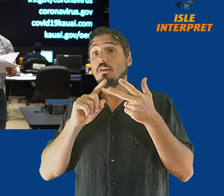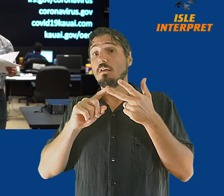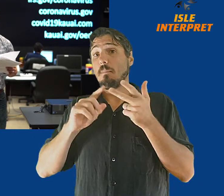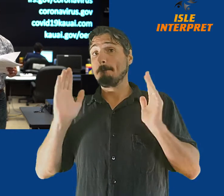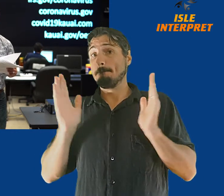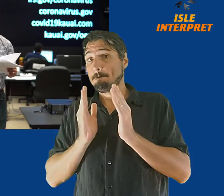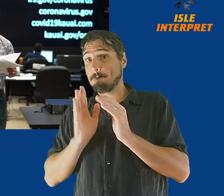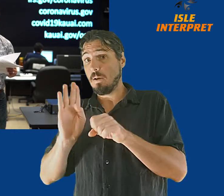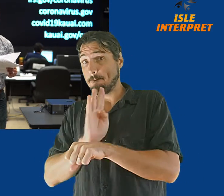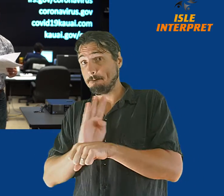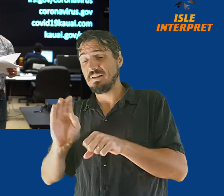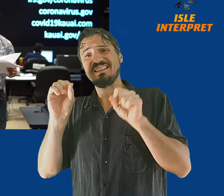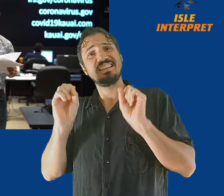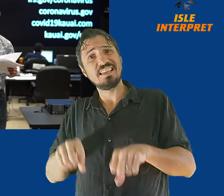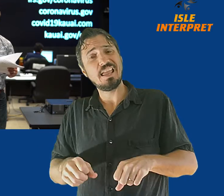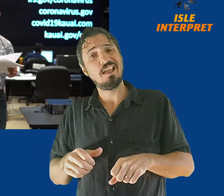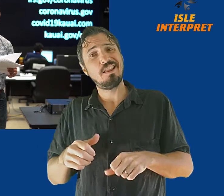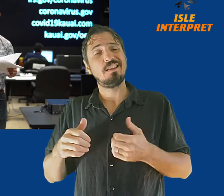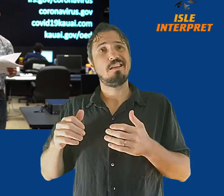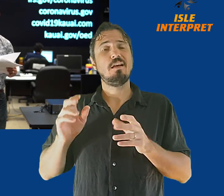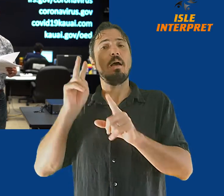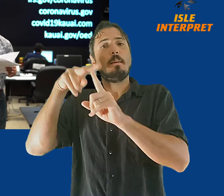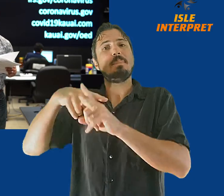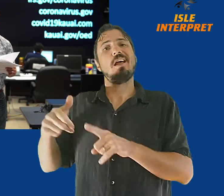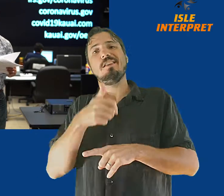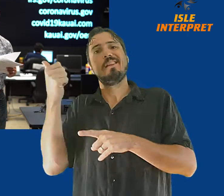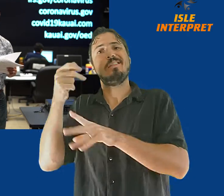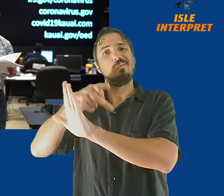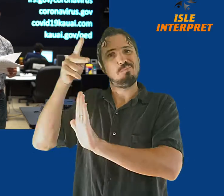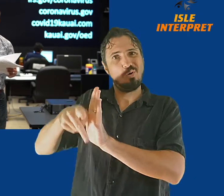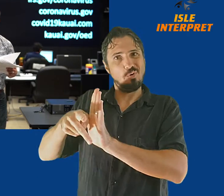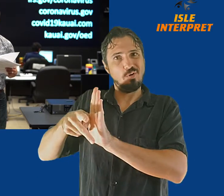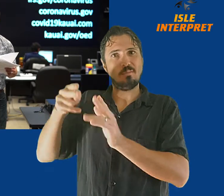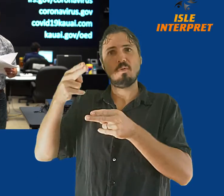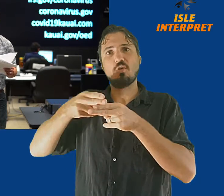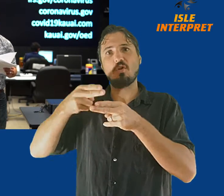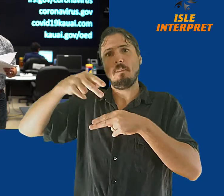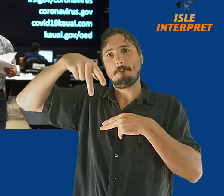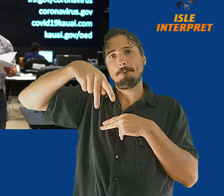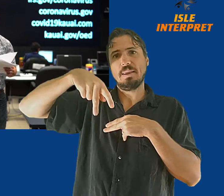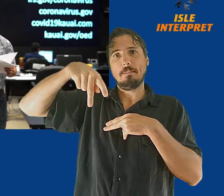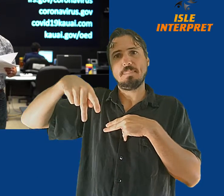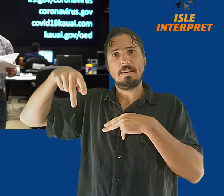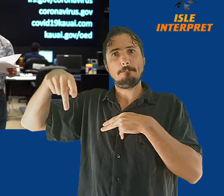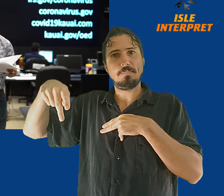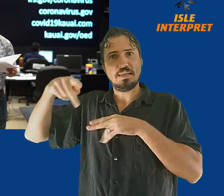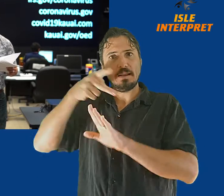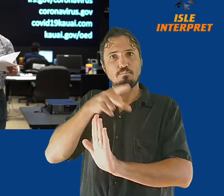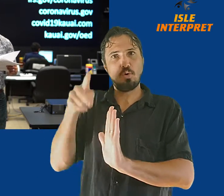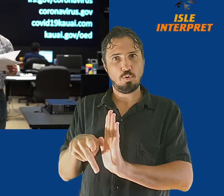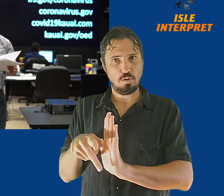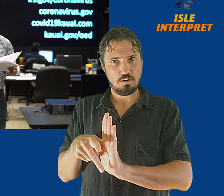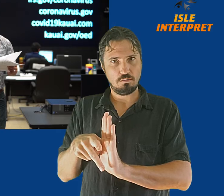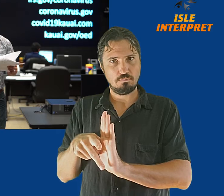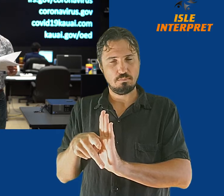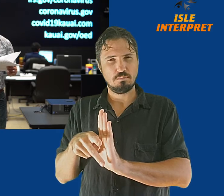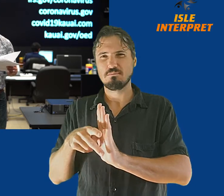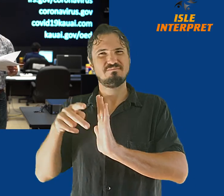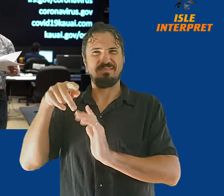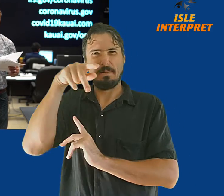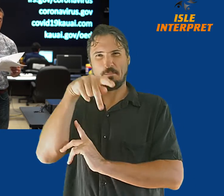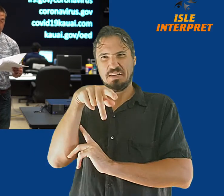apply for the Paycheck Protection Program loan, or commonly known as the PPP program. This loan